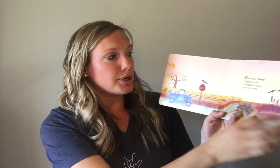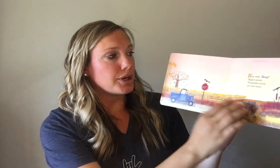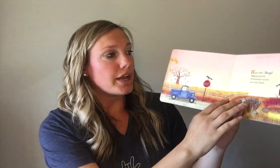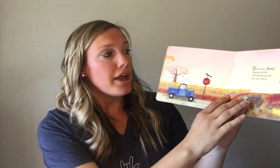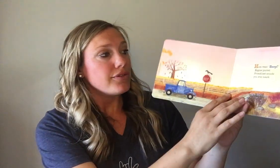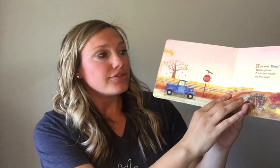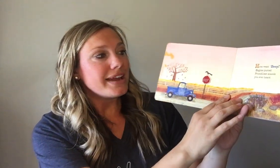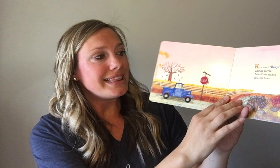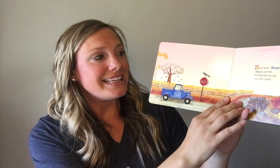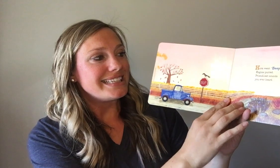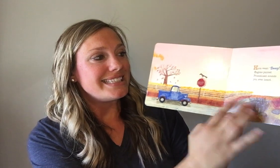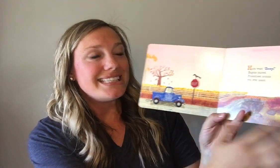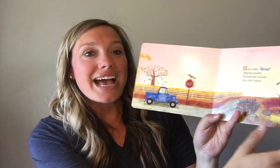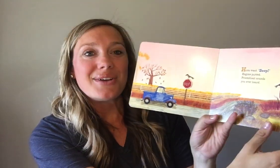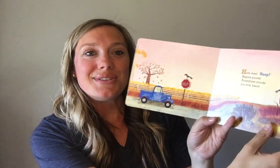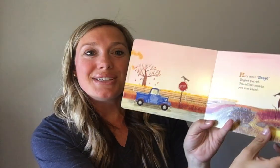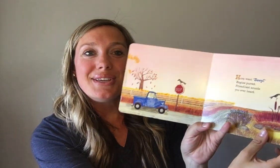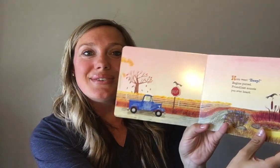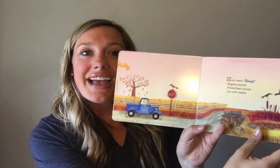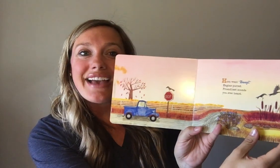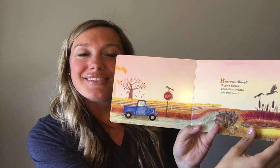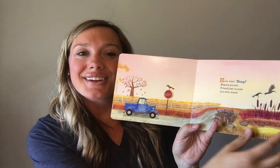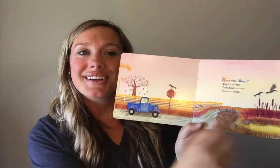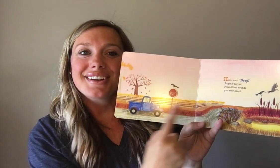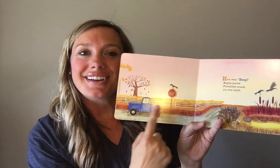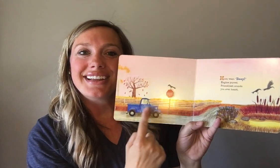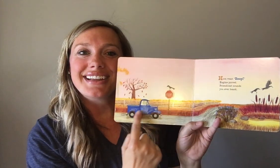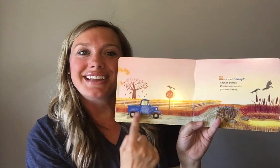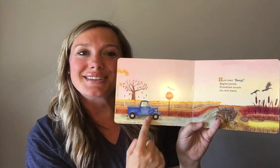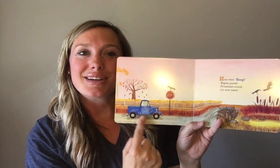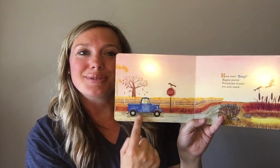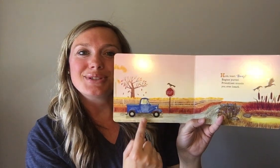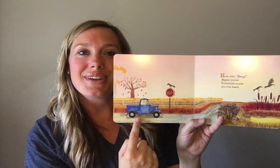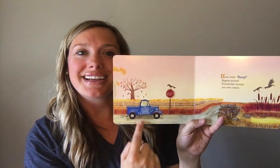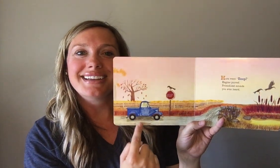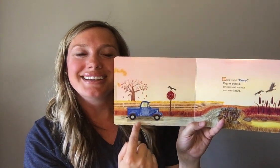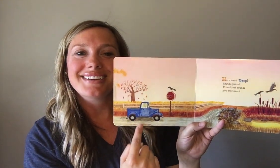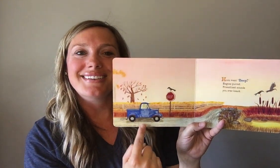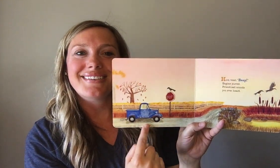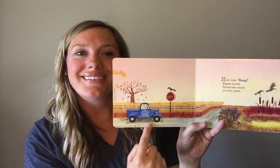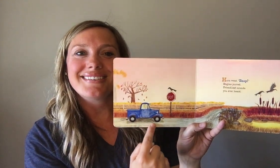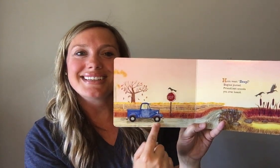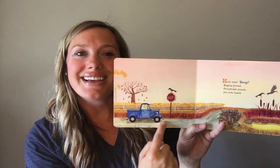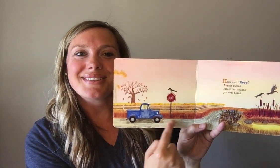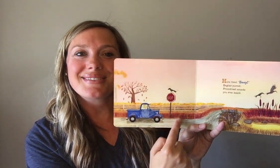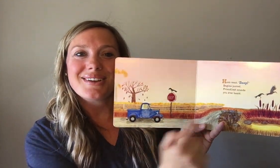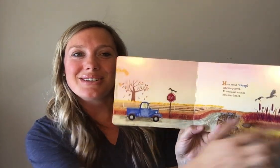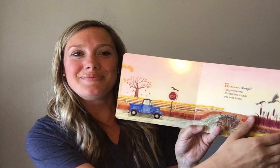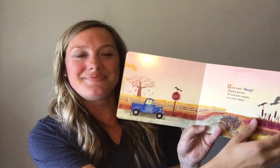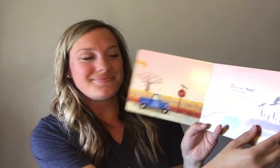purred. Friendliest sounds you ever heard. Here's our blue truck going down the road.